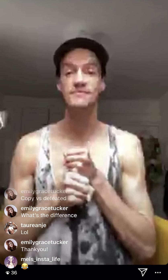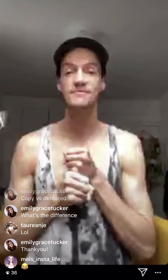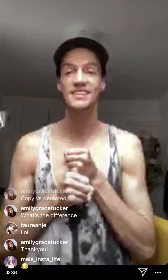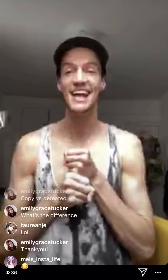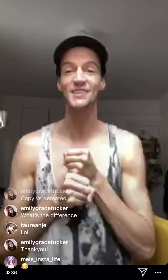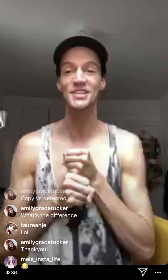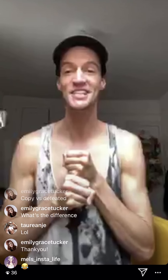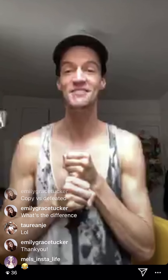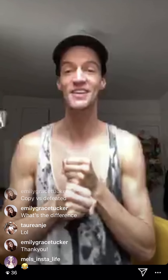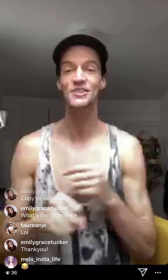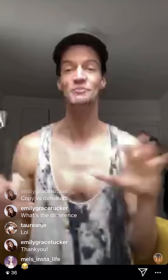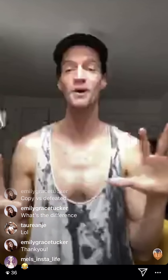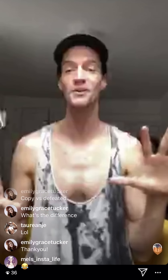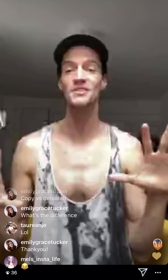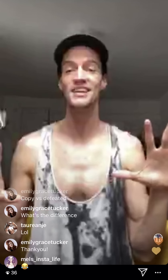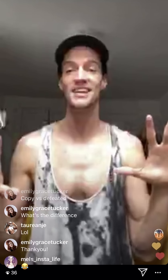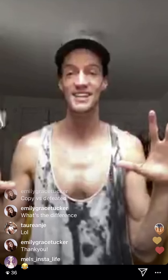Yeah, receive has two parts. You want